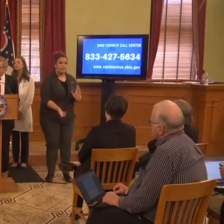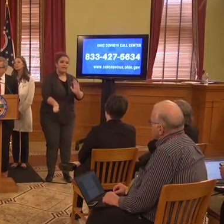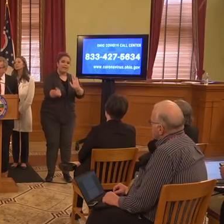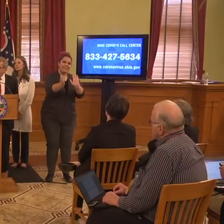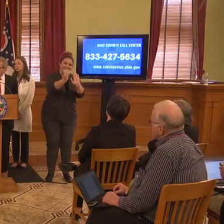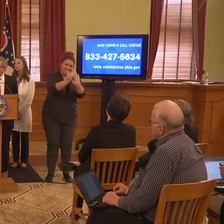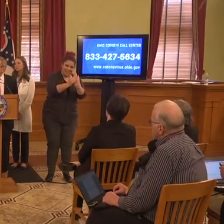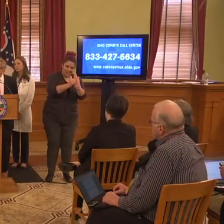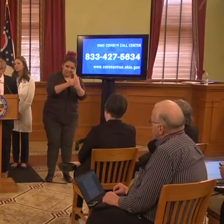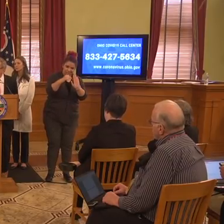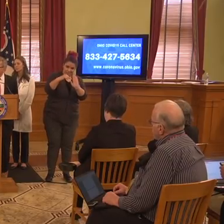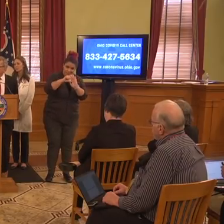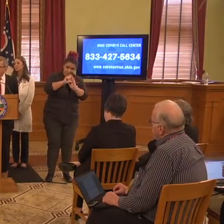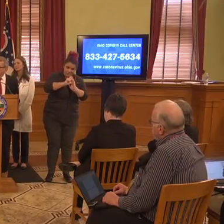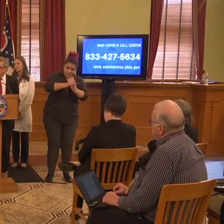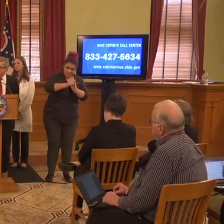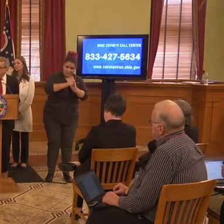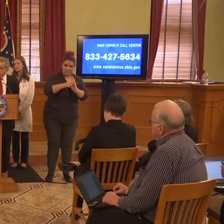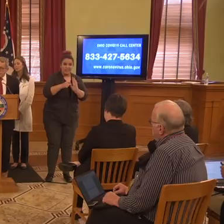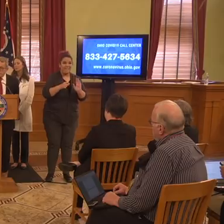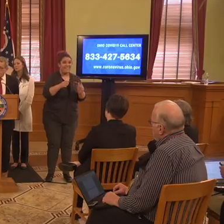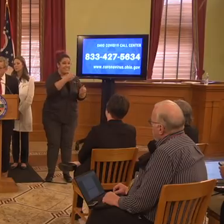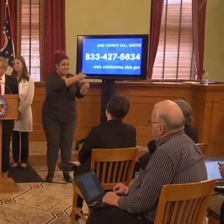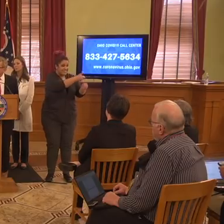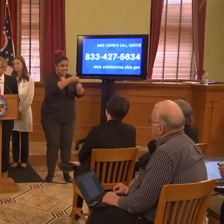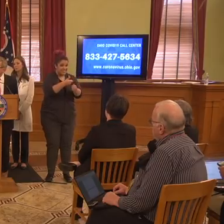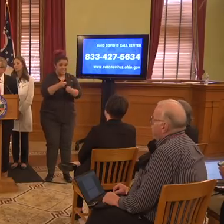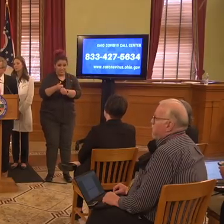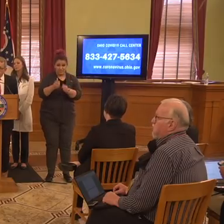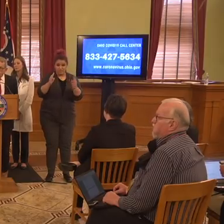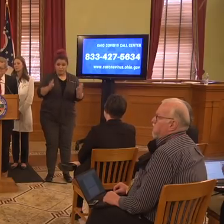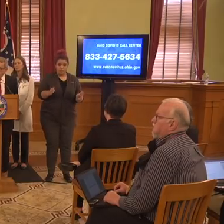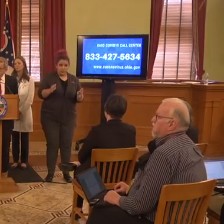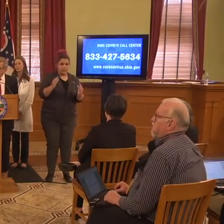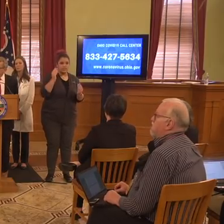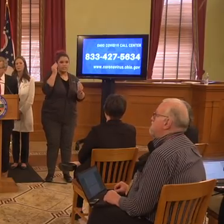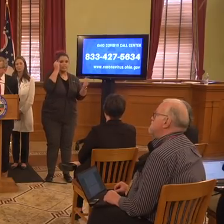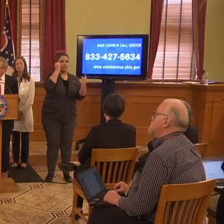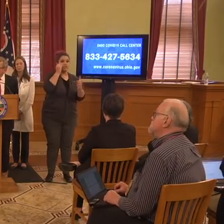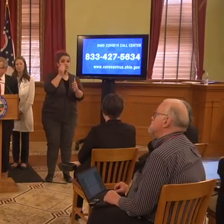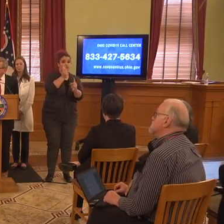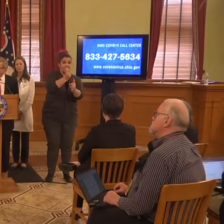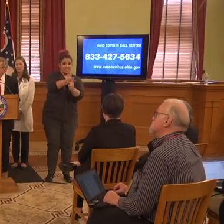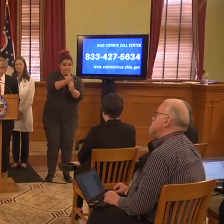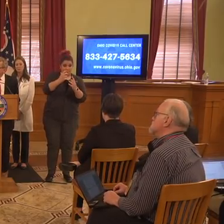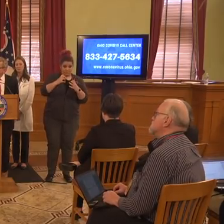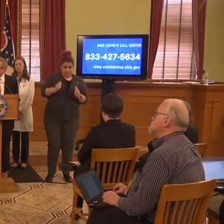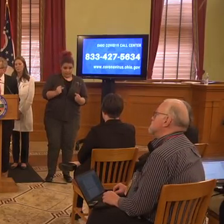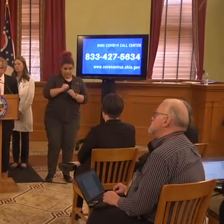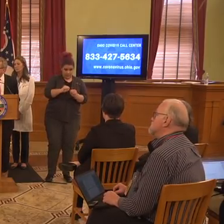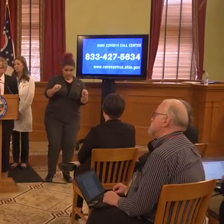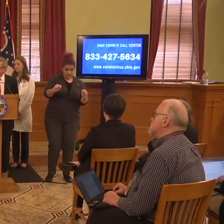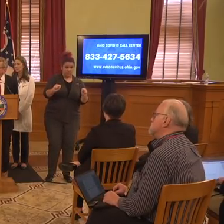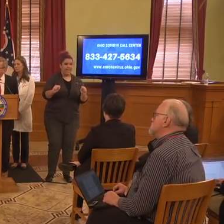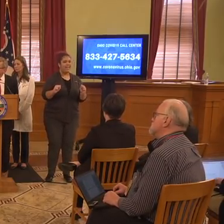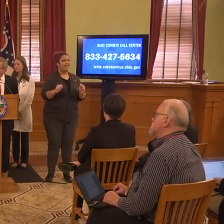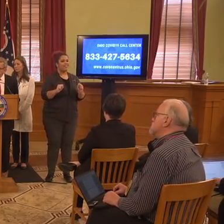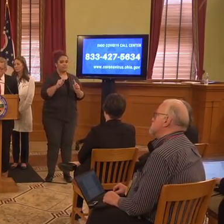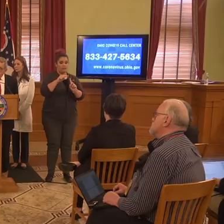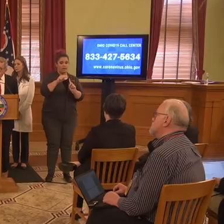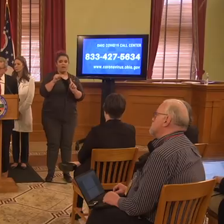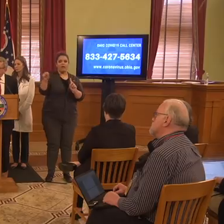to think of their own welfare and think of everyone else's welfare. It's one thing to walk into a